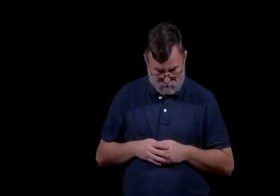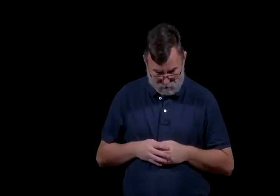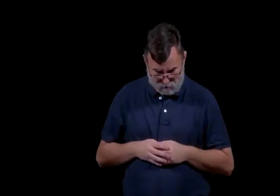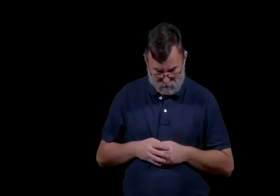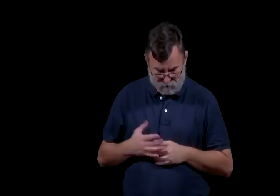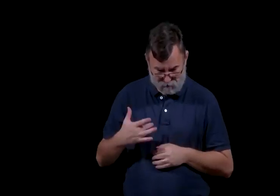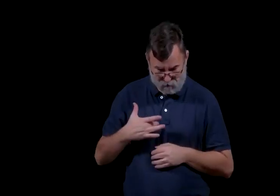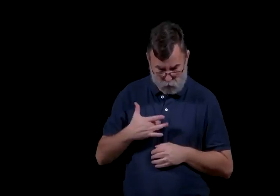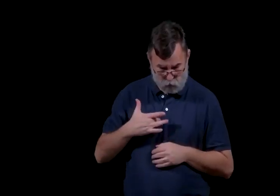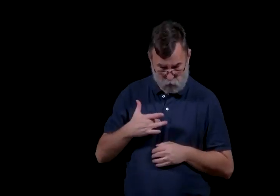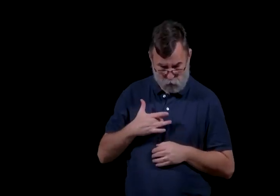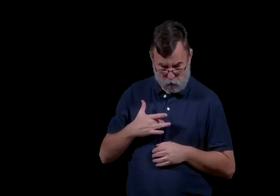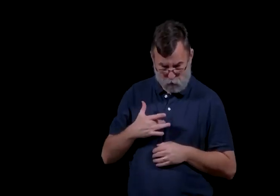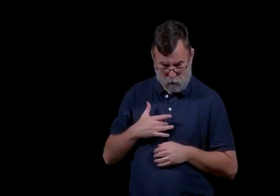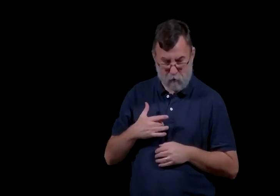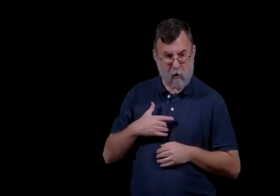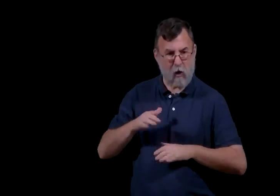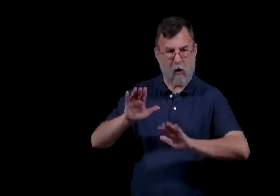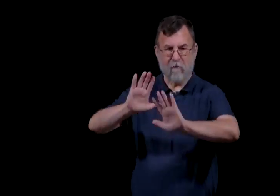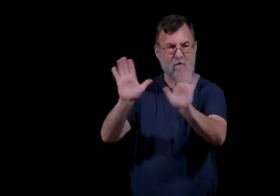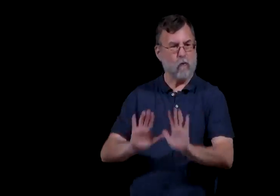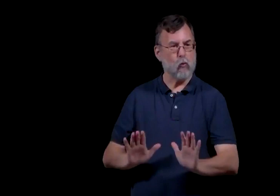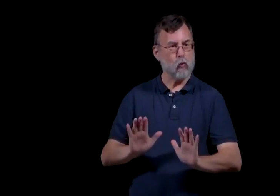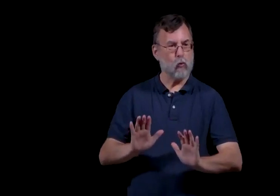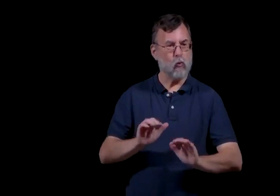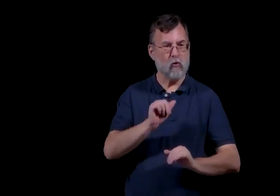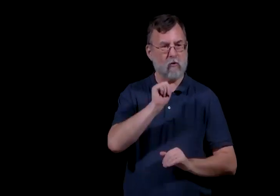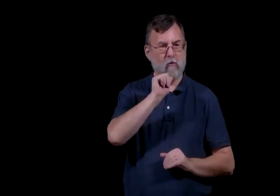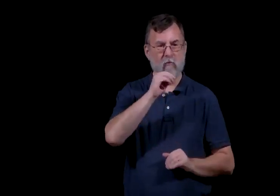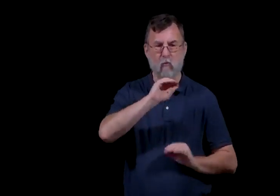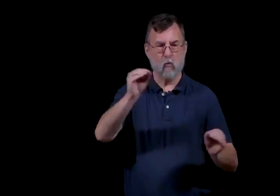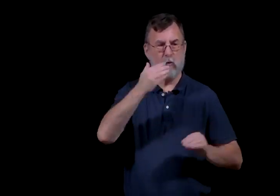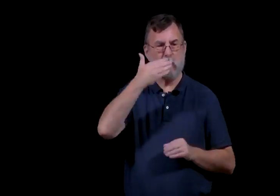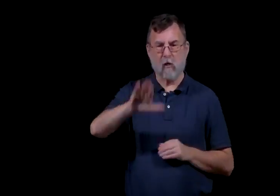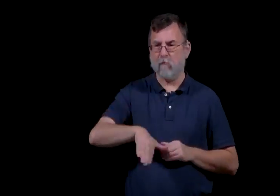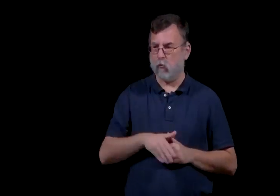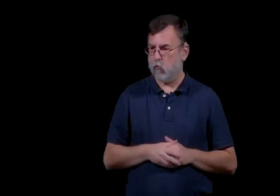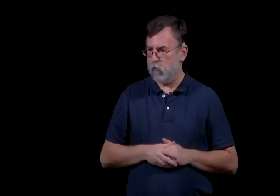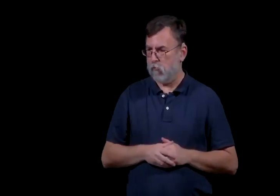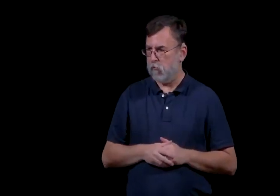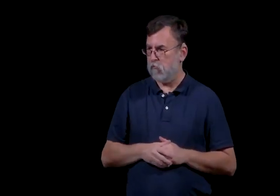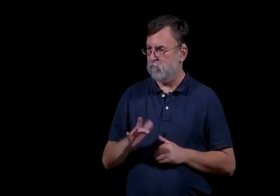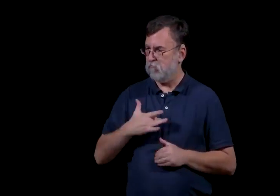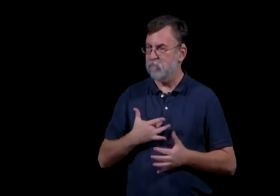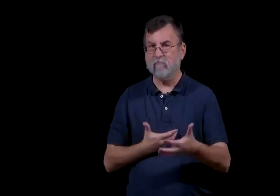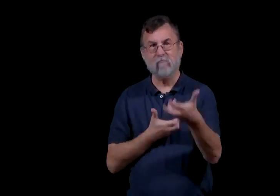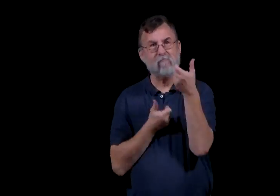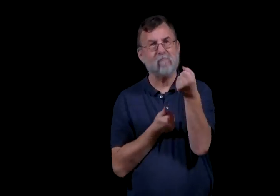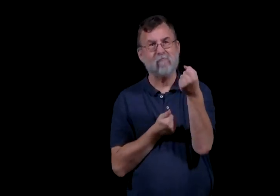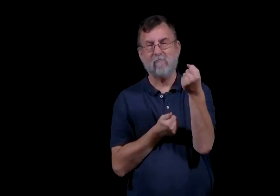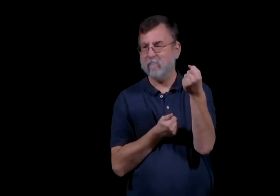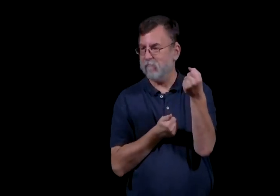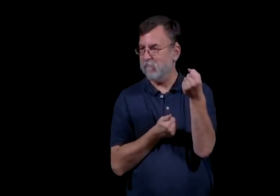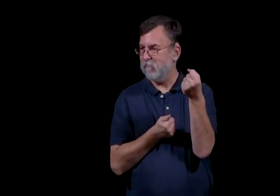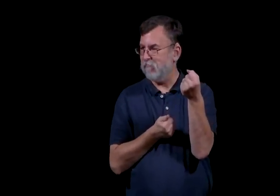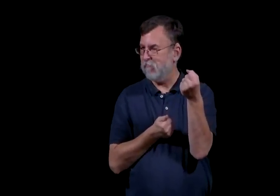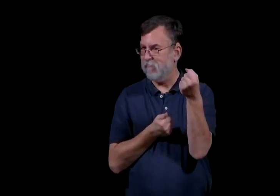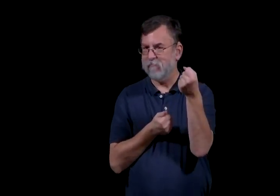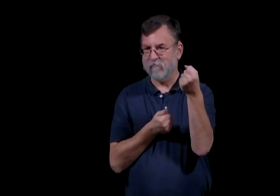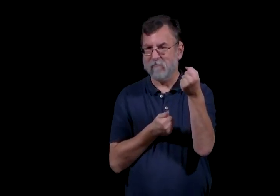And it says in the next bead, which is a heart, it says, I will never fear evil. I